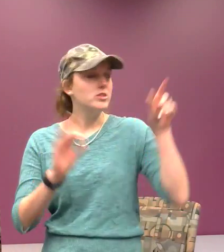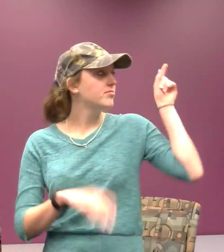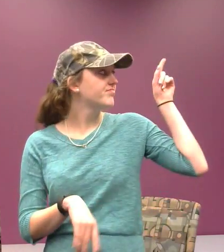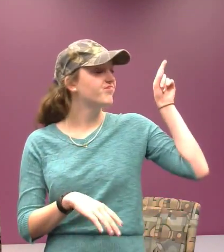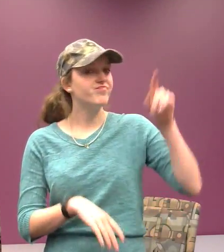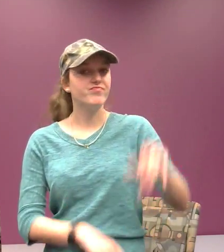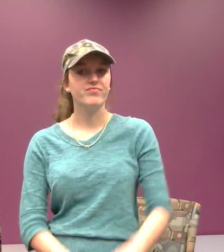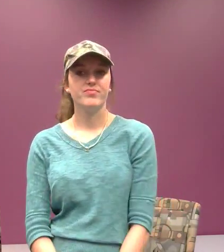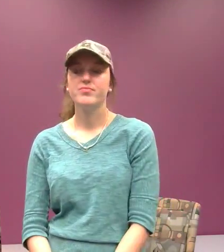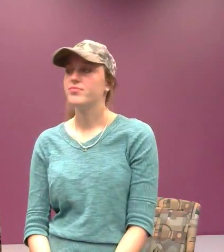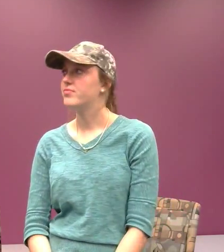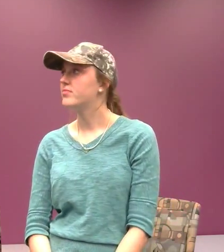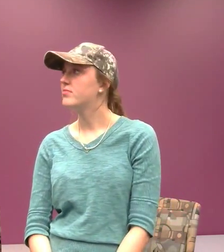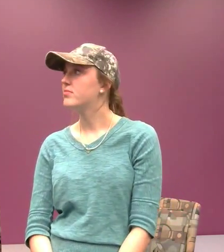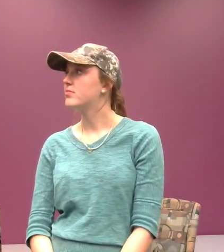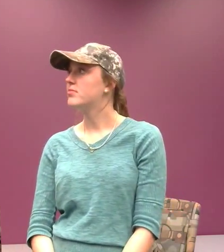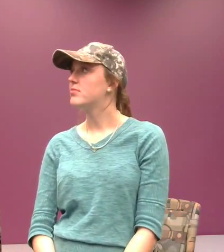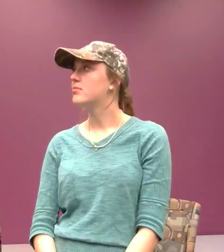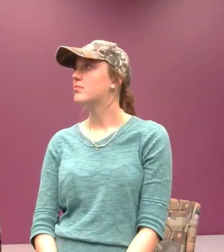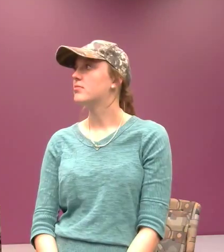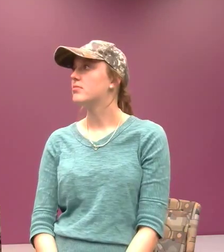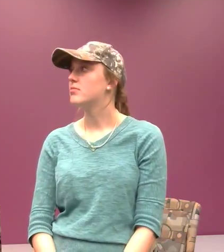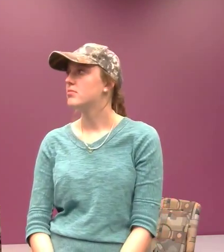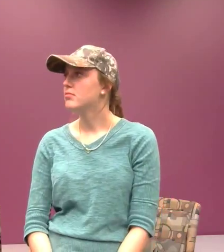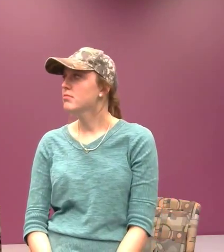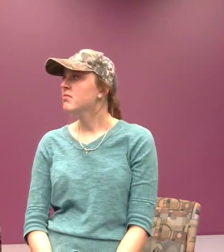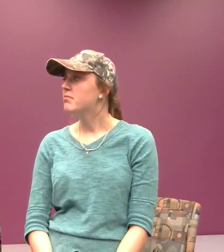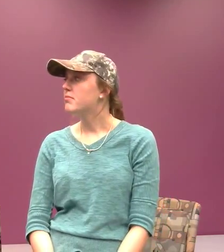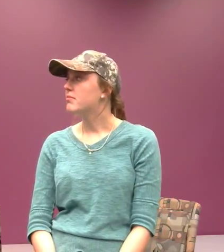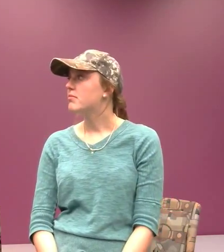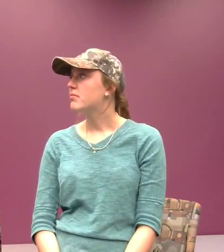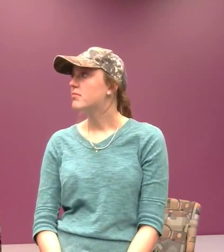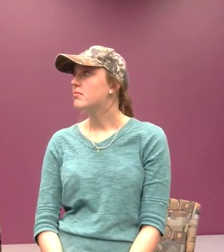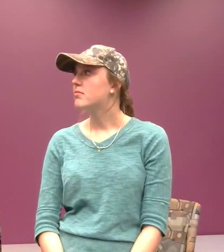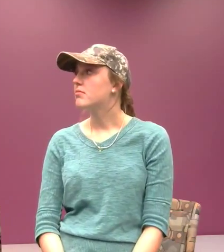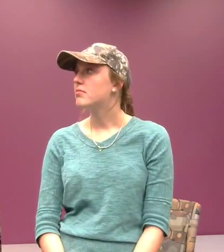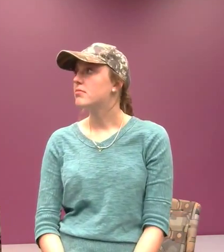And then x squared minus 3x minus 40.